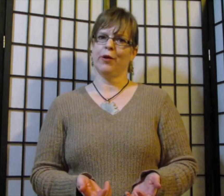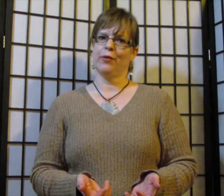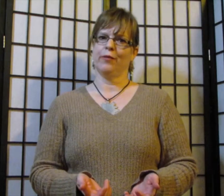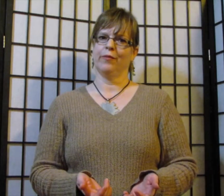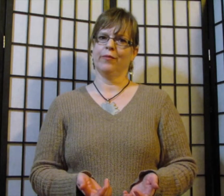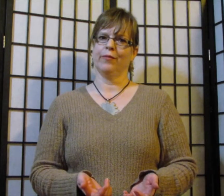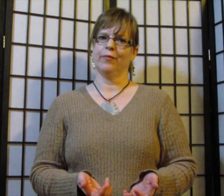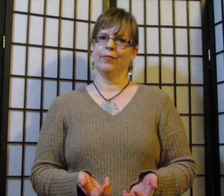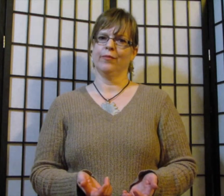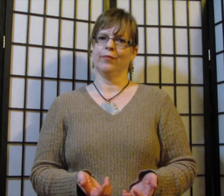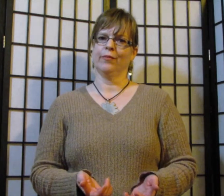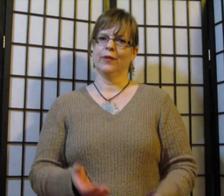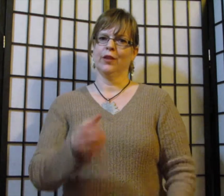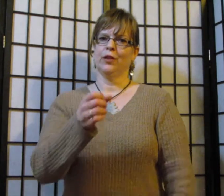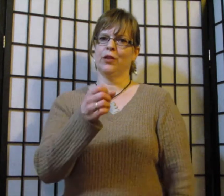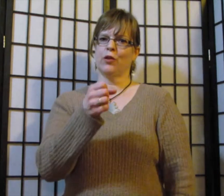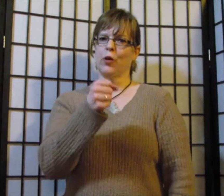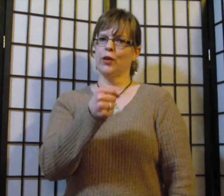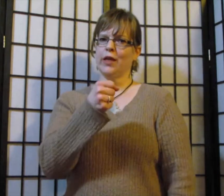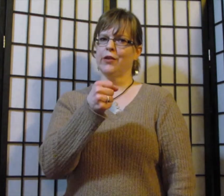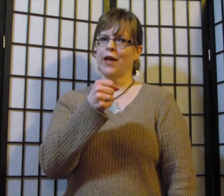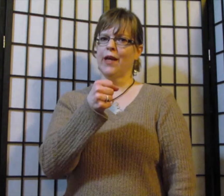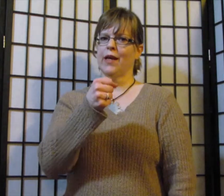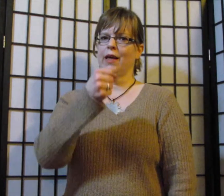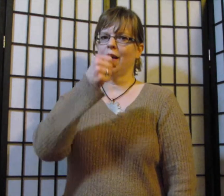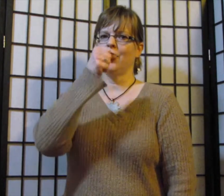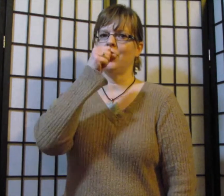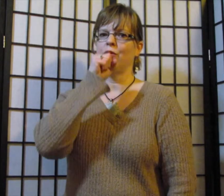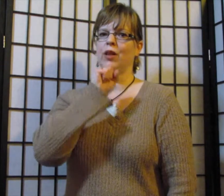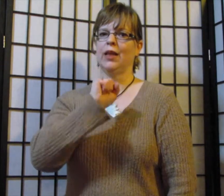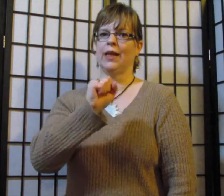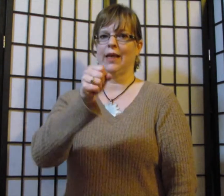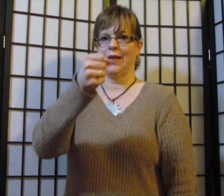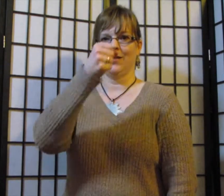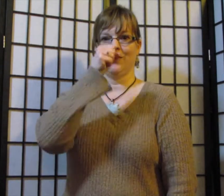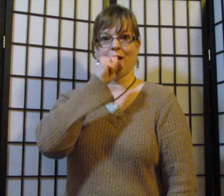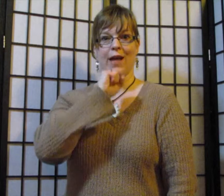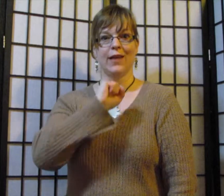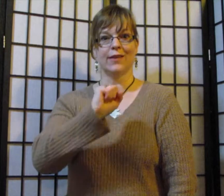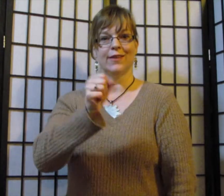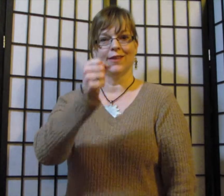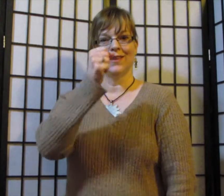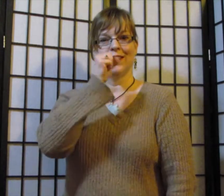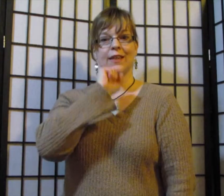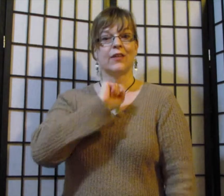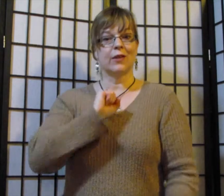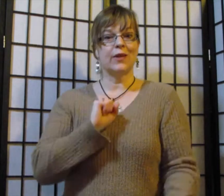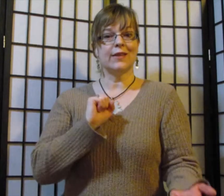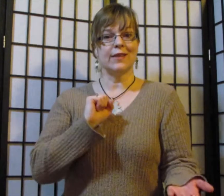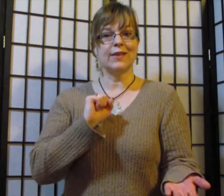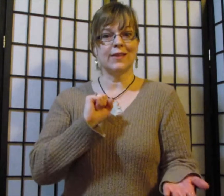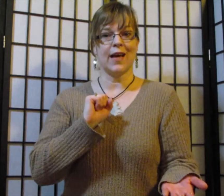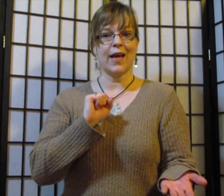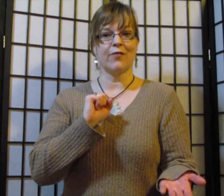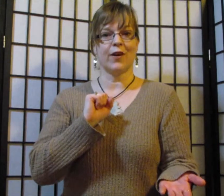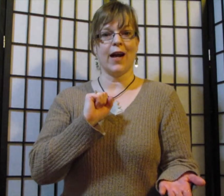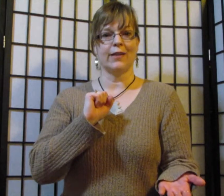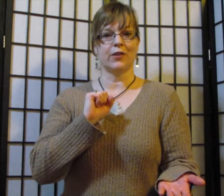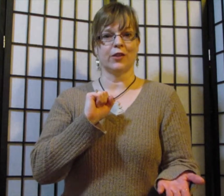cone? You just hold it in your hand and you lick it, right? So this is the sign for ice